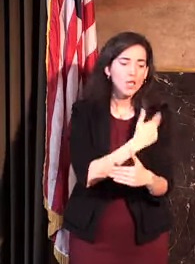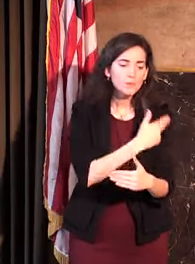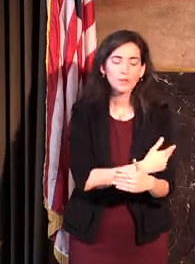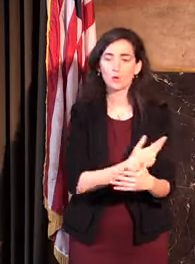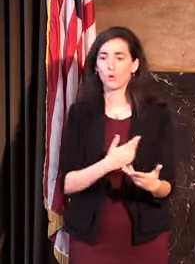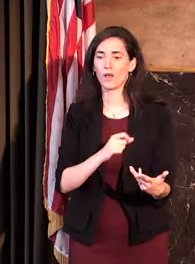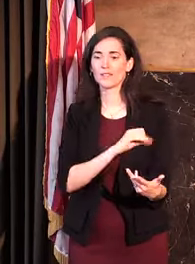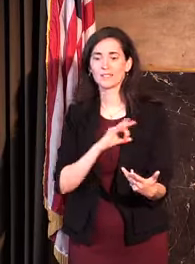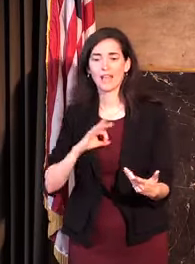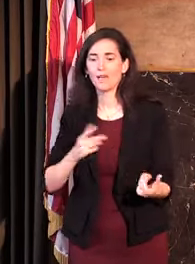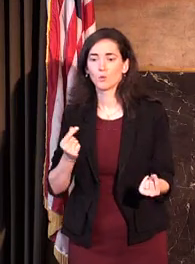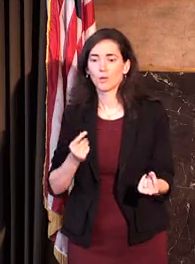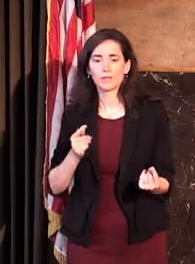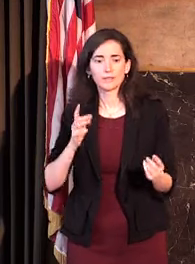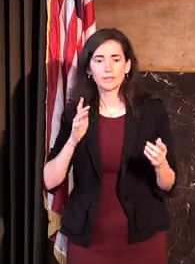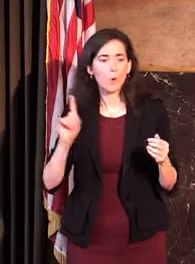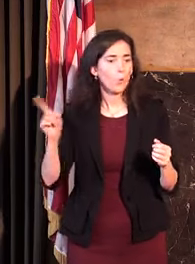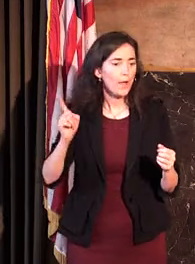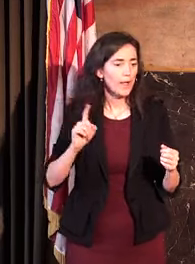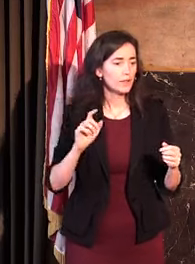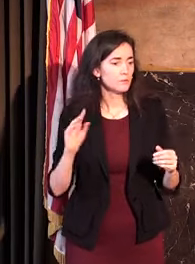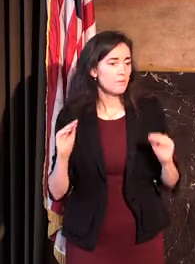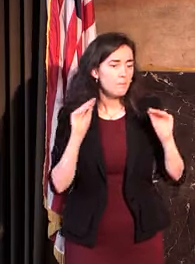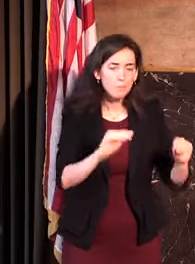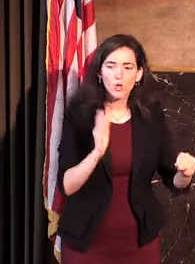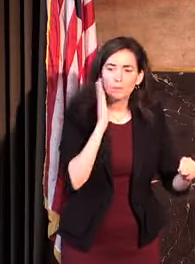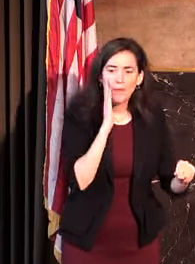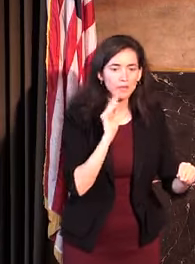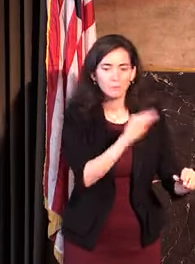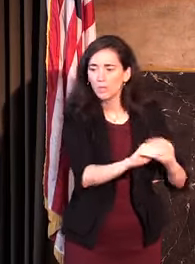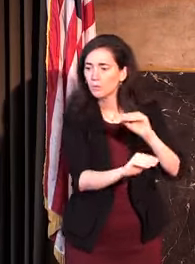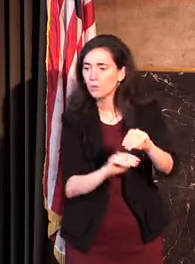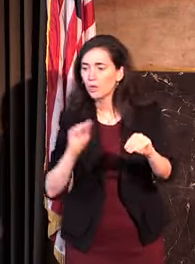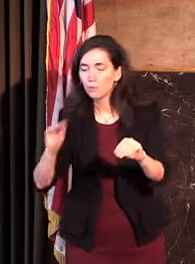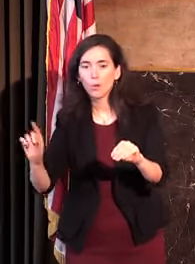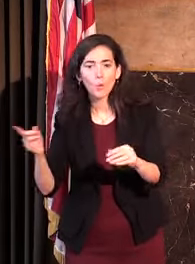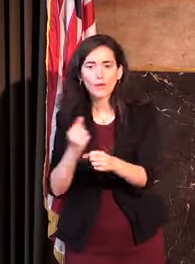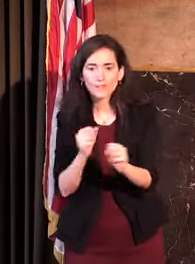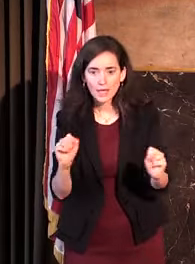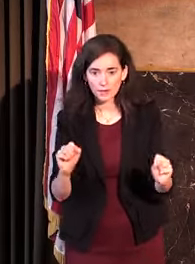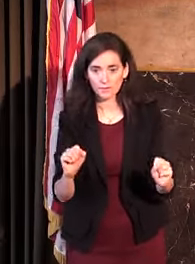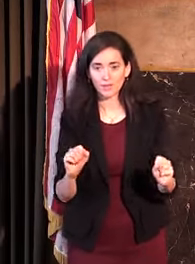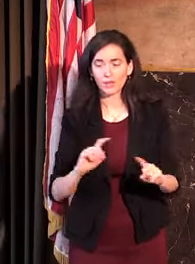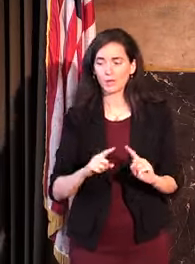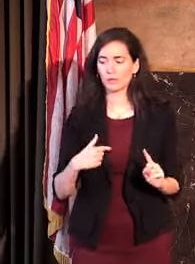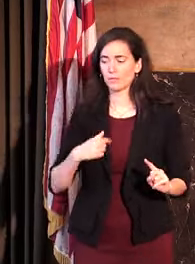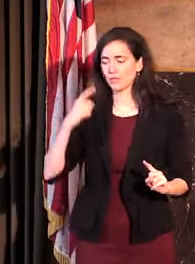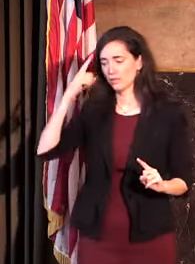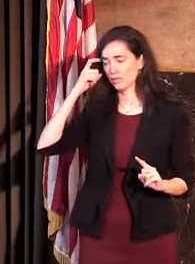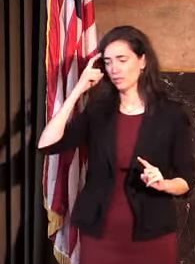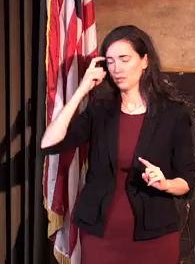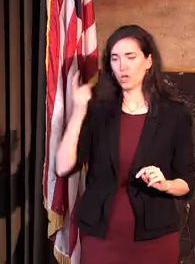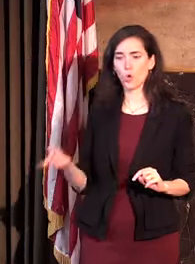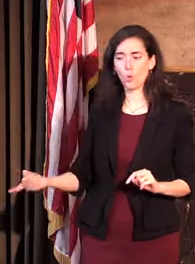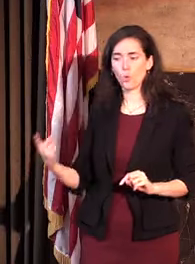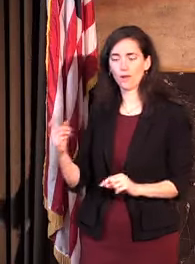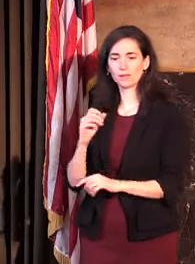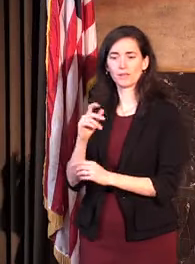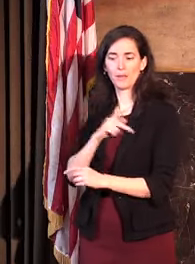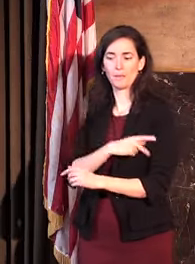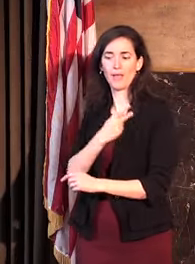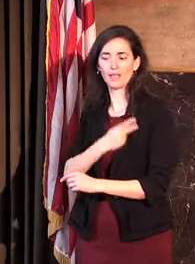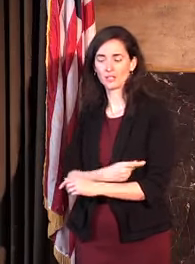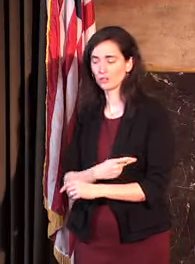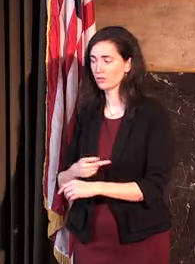it was safe to create a bed. But it was my biggest fear that there would be a patient who was unstable and would have a complication